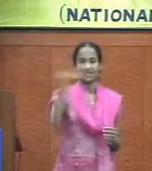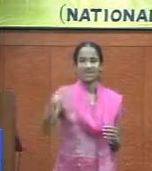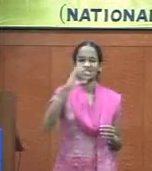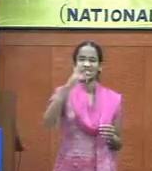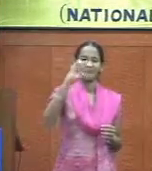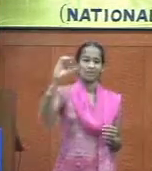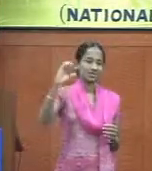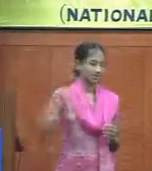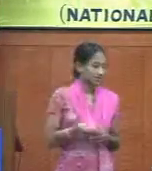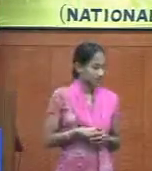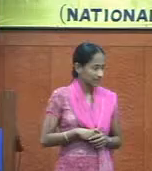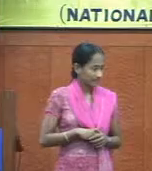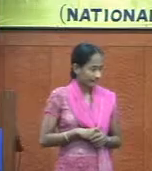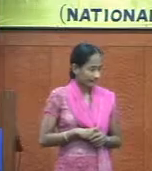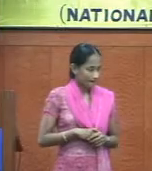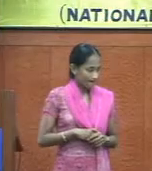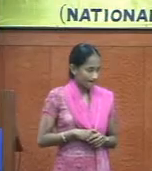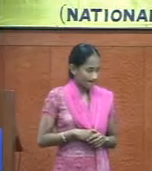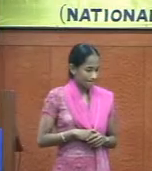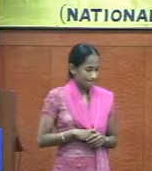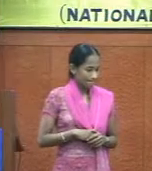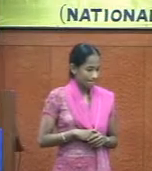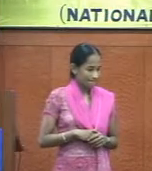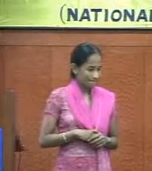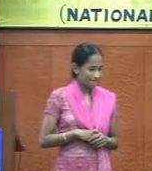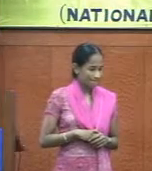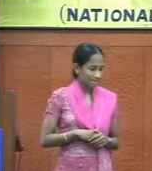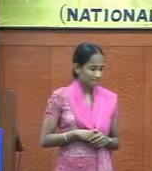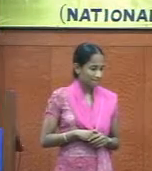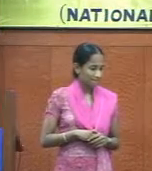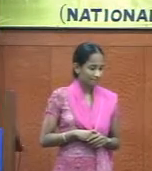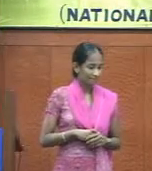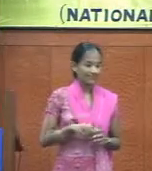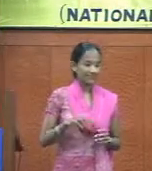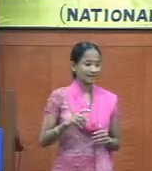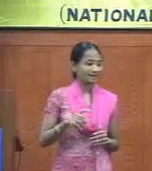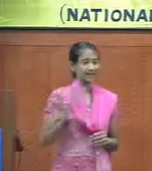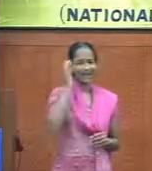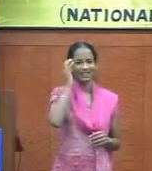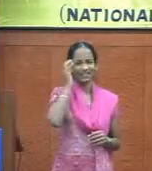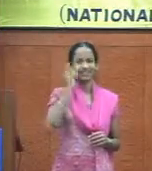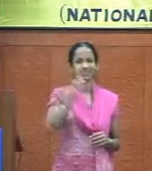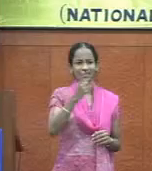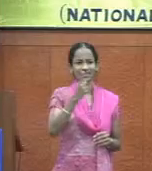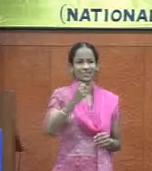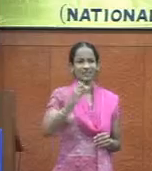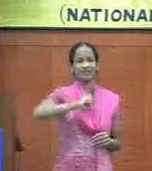commissioner. So I guess that's what one will have to do. And also,